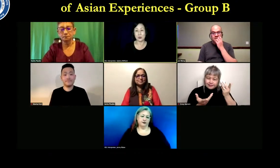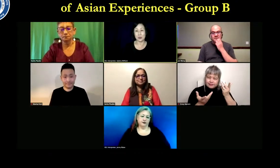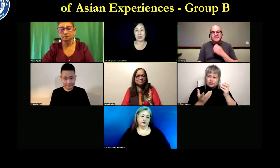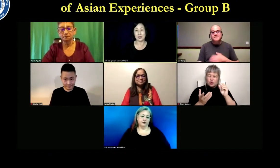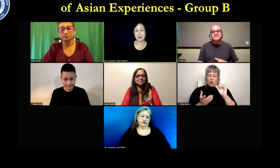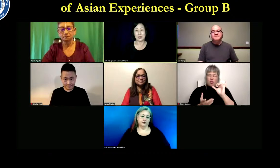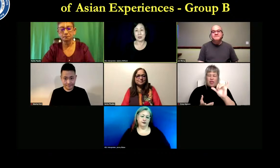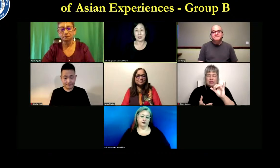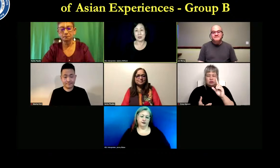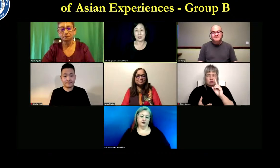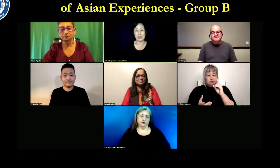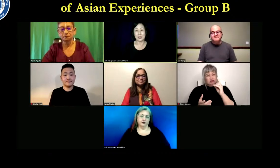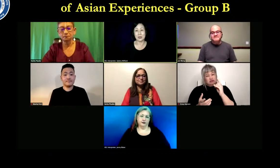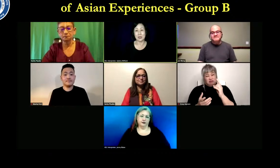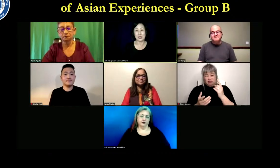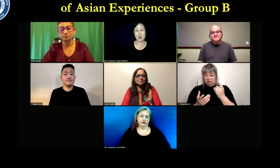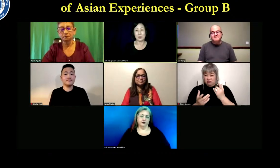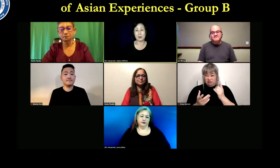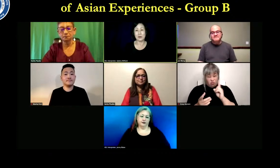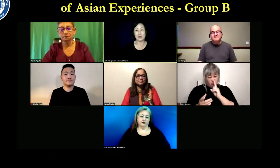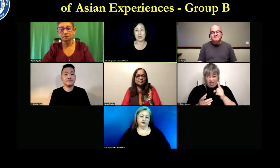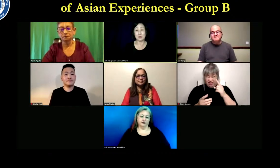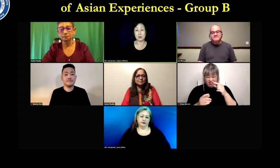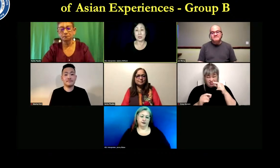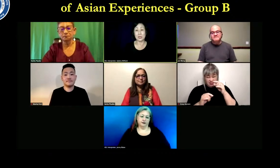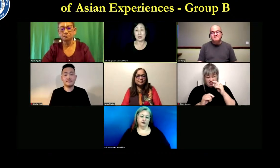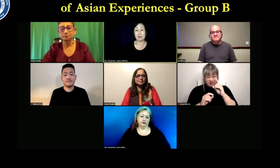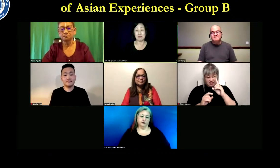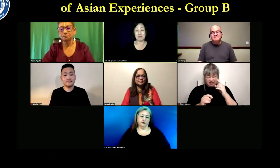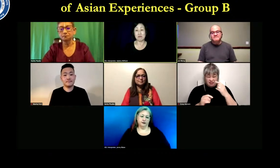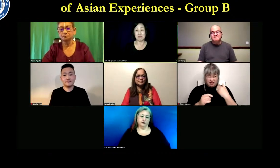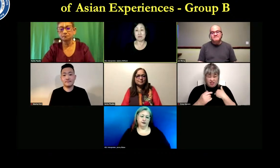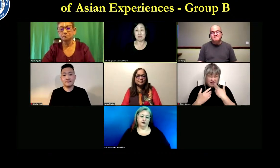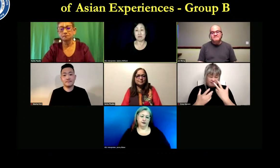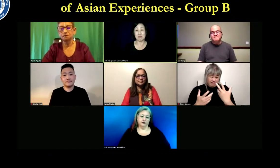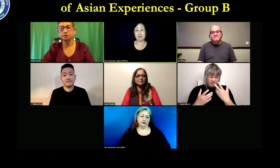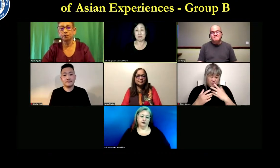I learn. So I believe that really,